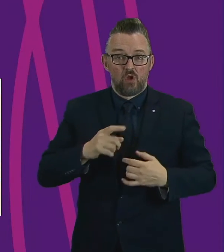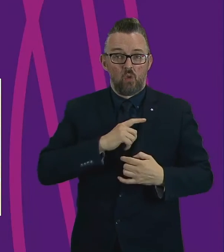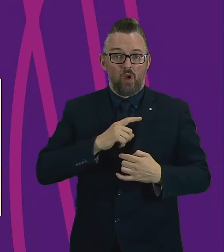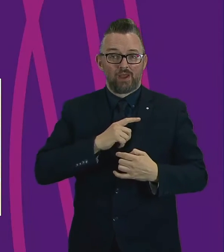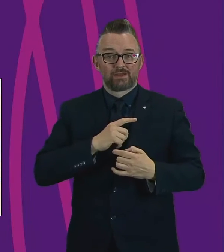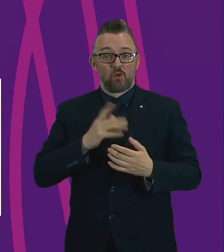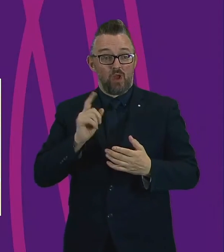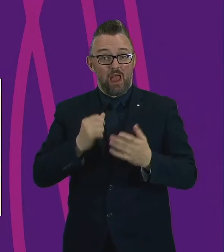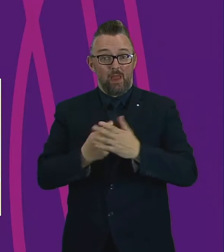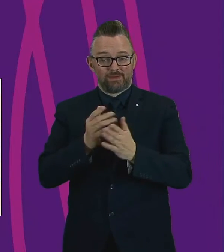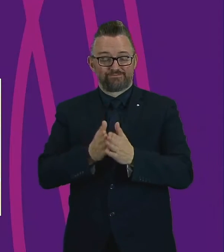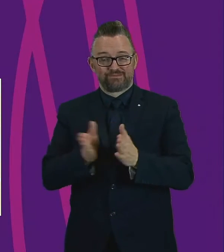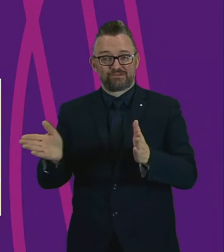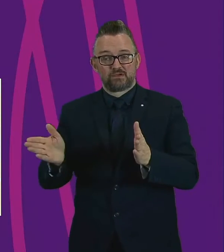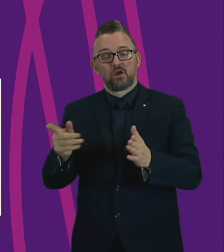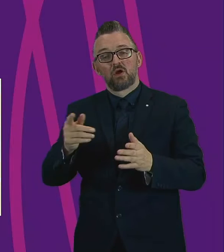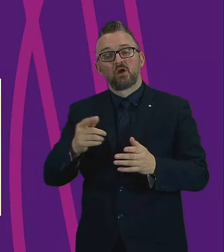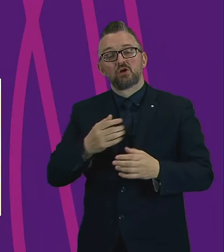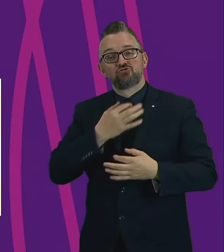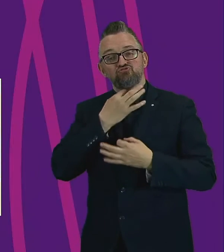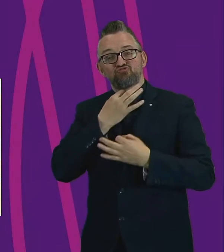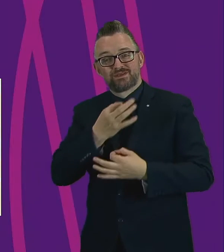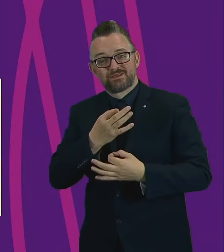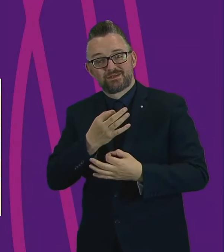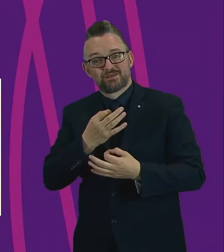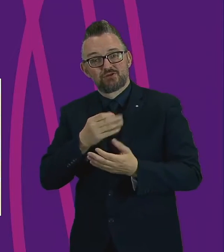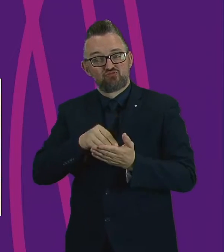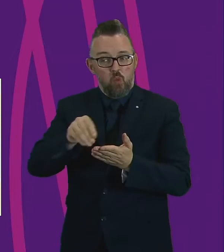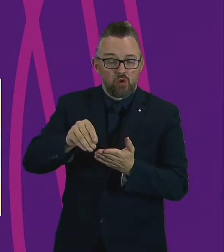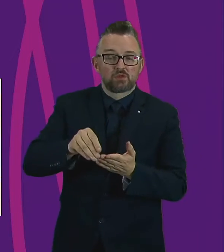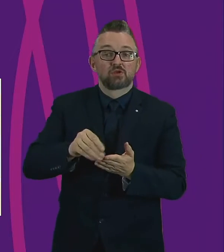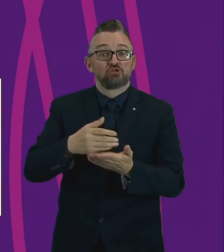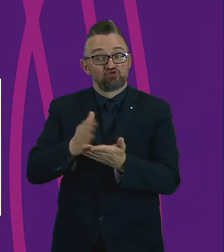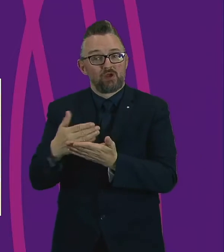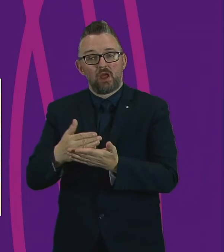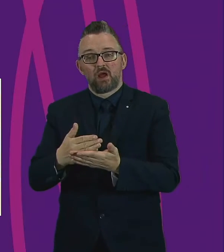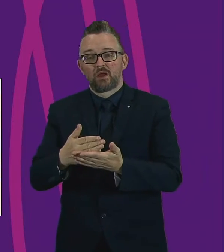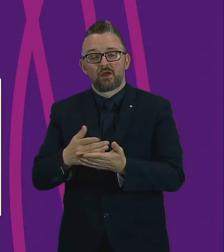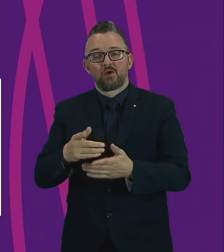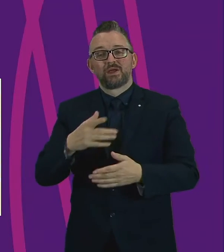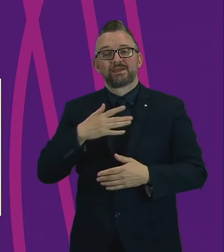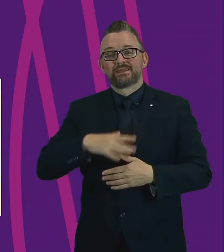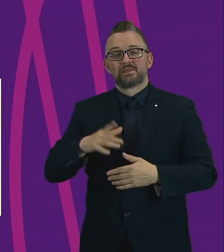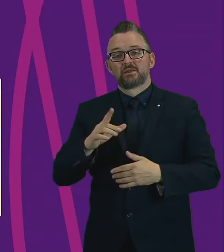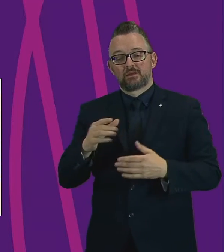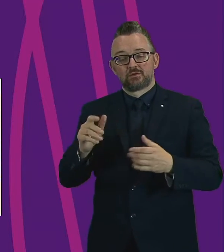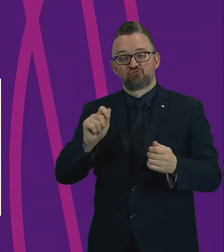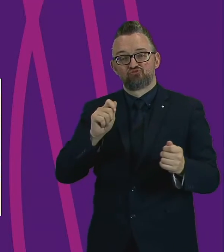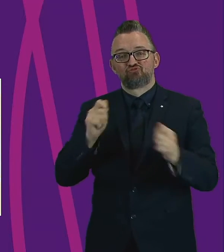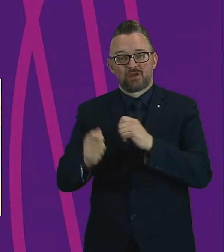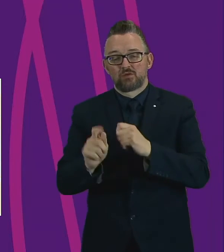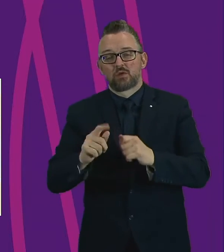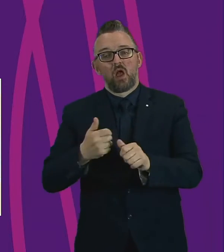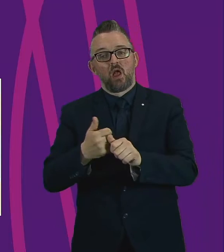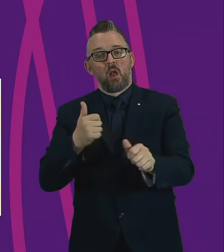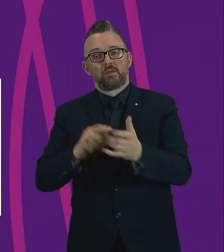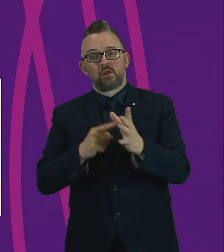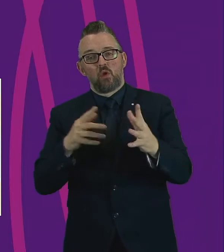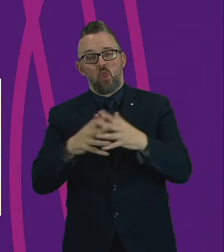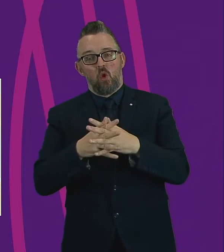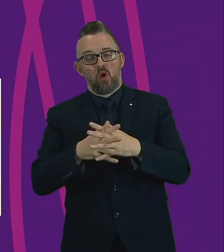direction. Sharing of risk and reward cannot be achieved without fundamental reform of company law and the duties and roles